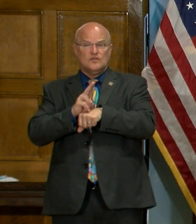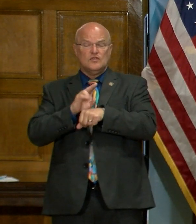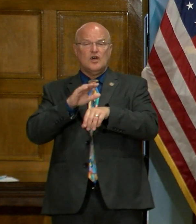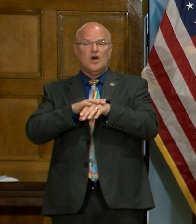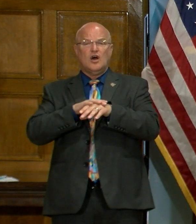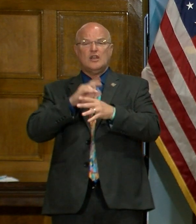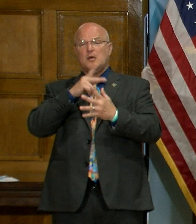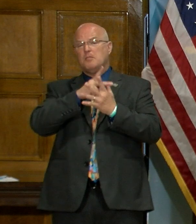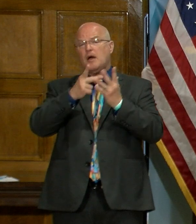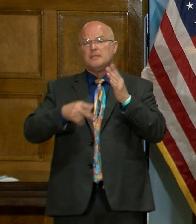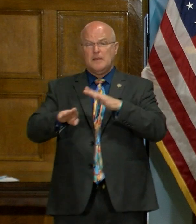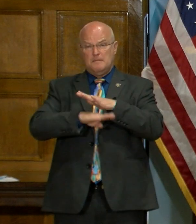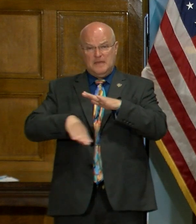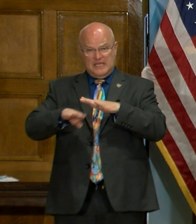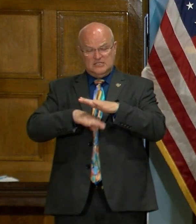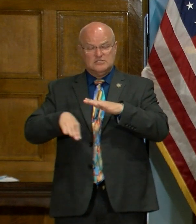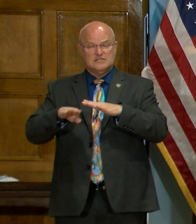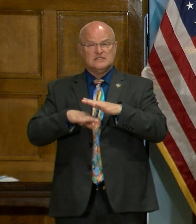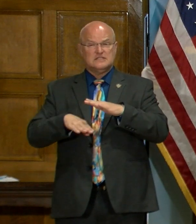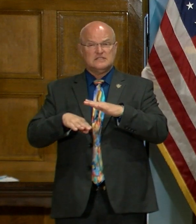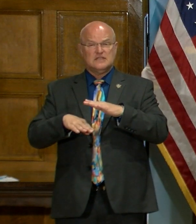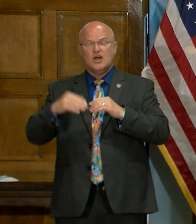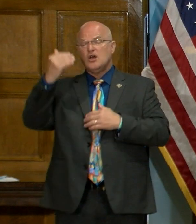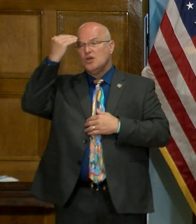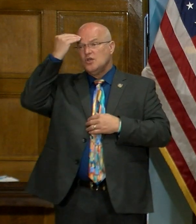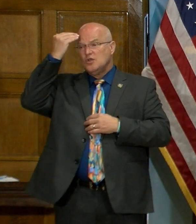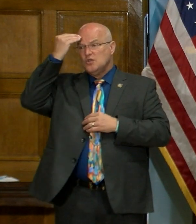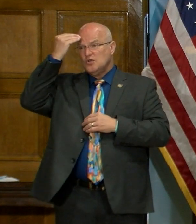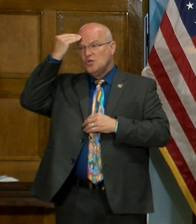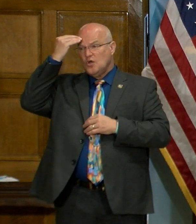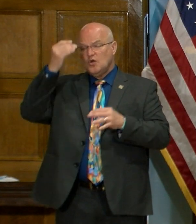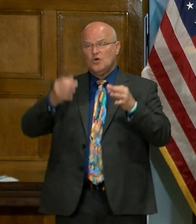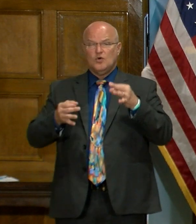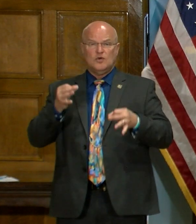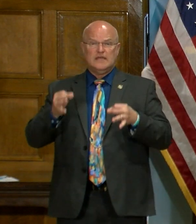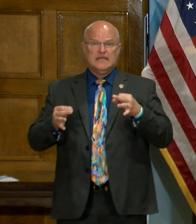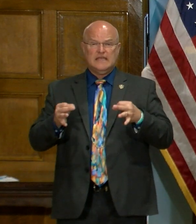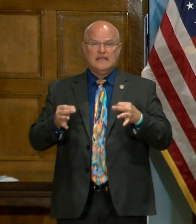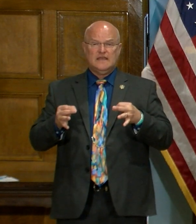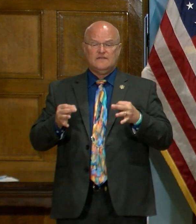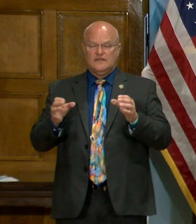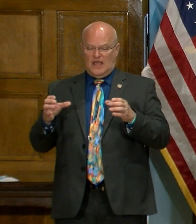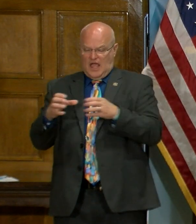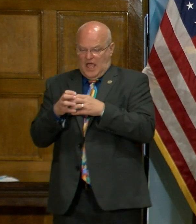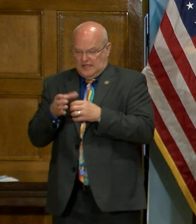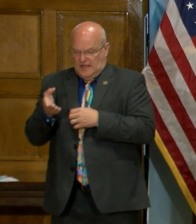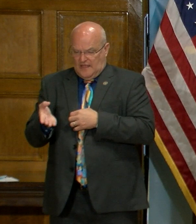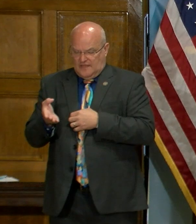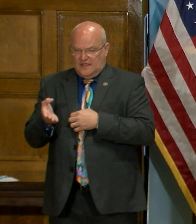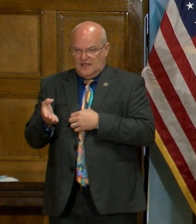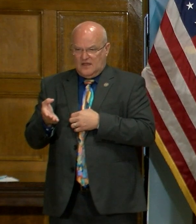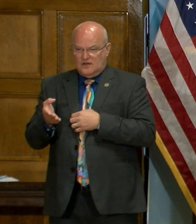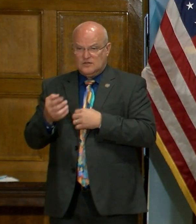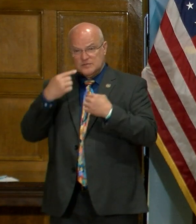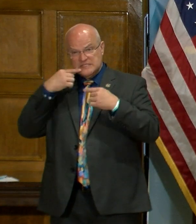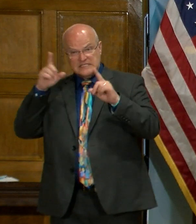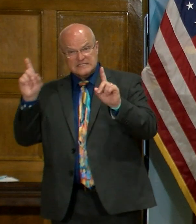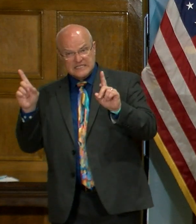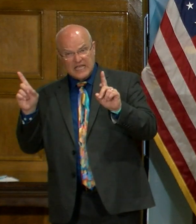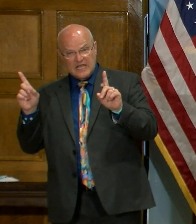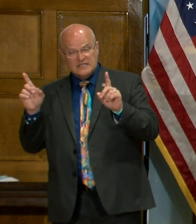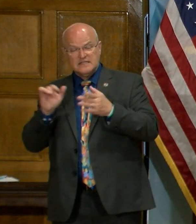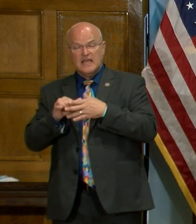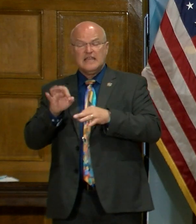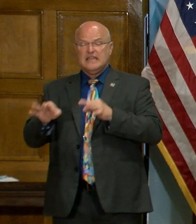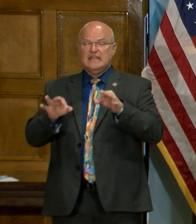on a population basis, knowing whether the isolation there's been a success,